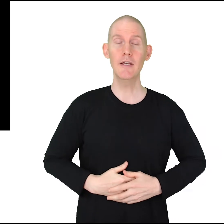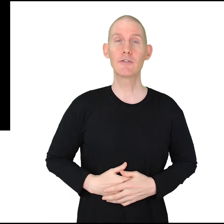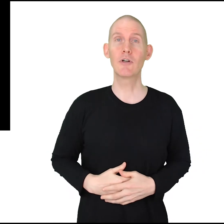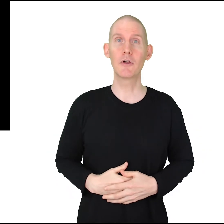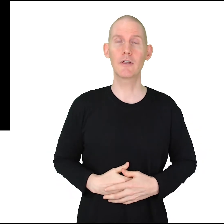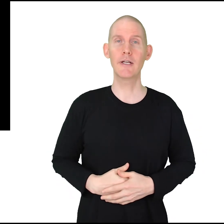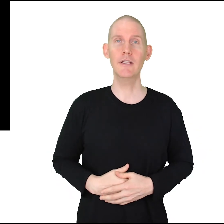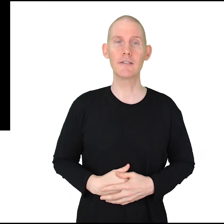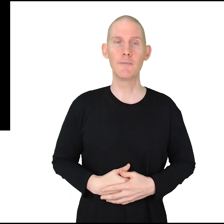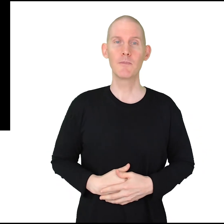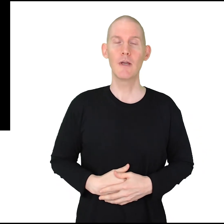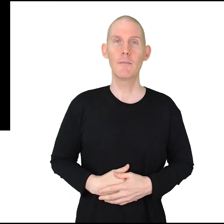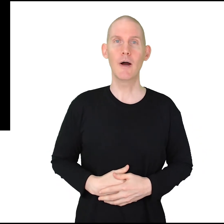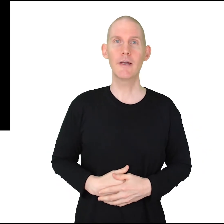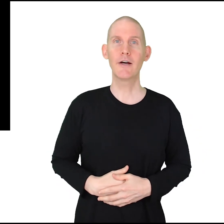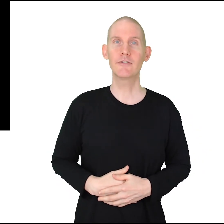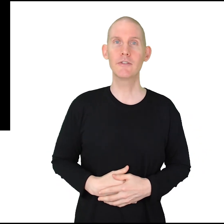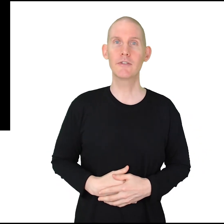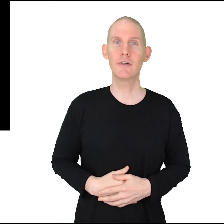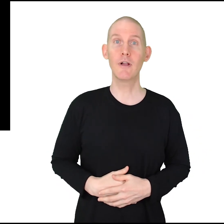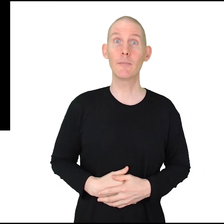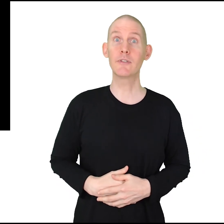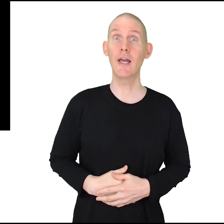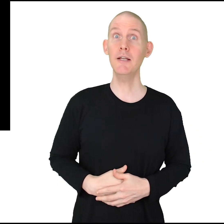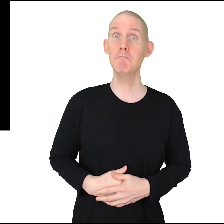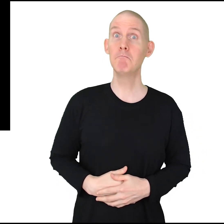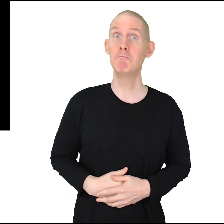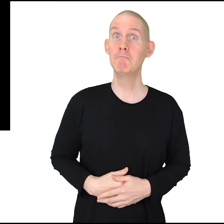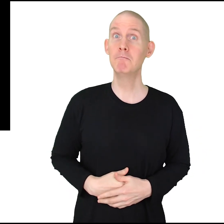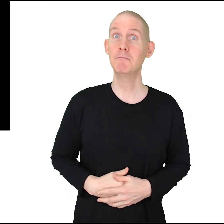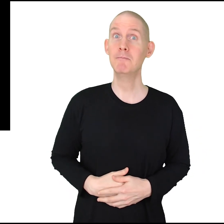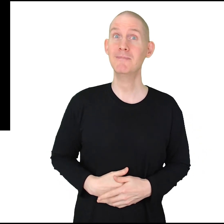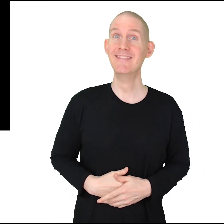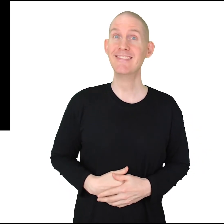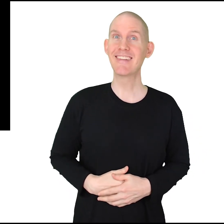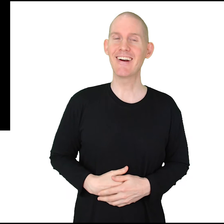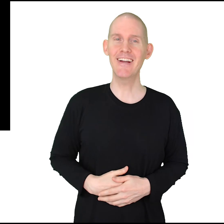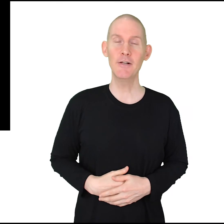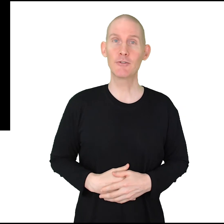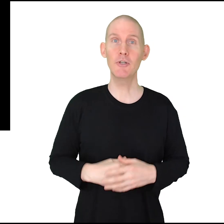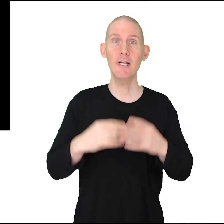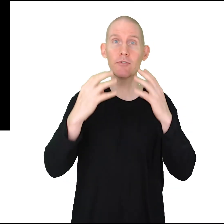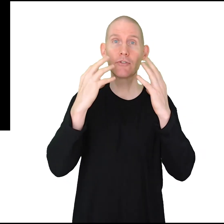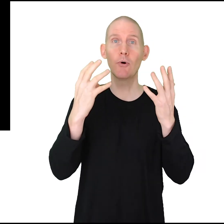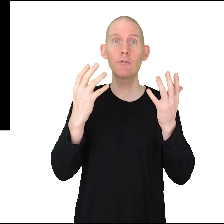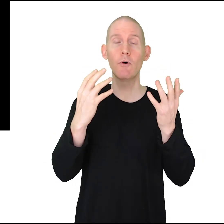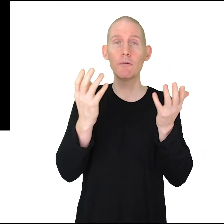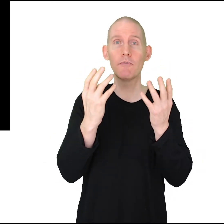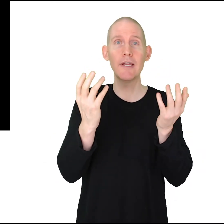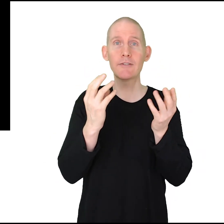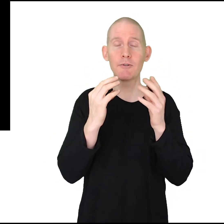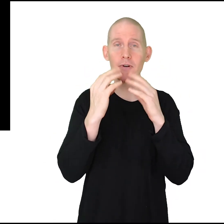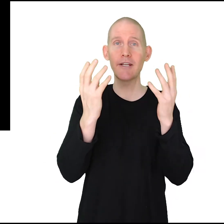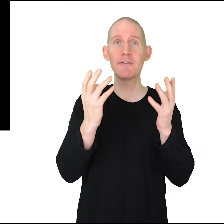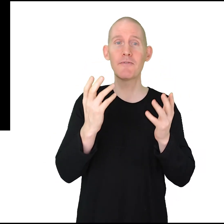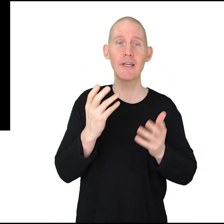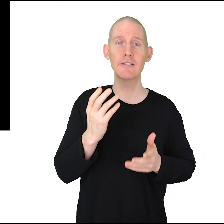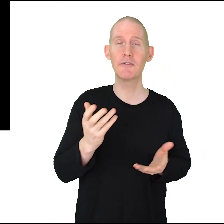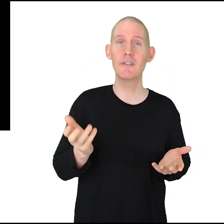to look like this. My cousin's still upset. All right. So you can have a stone cold face or a regular face during the